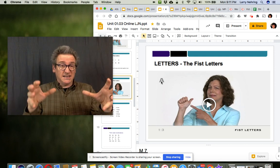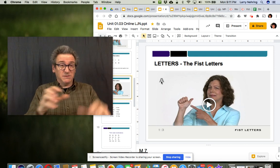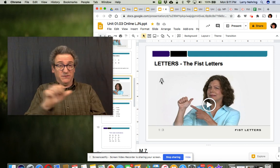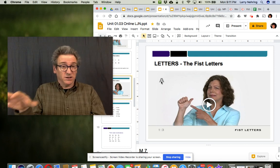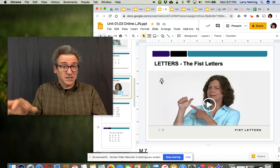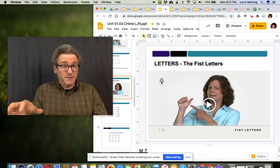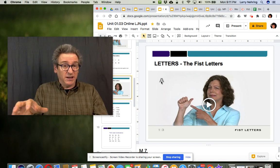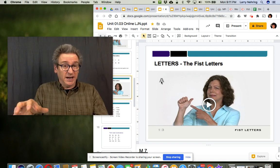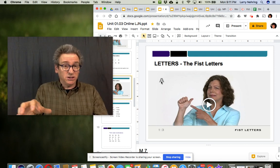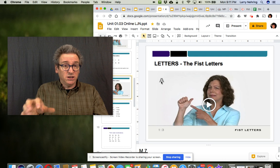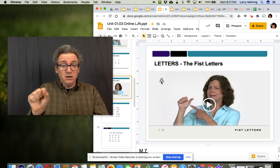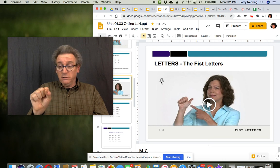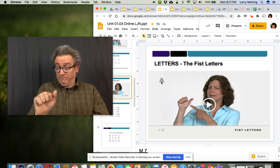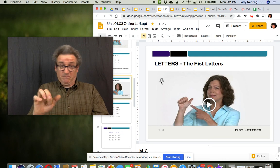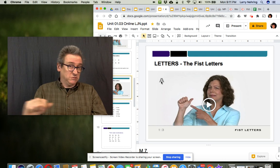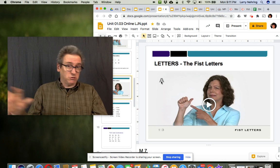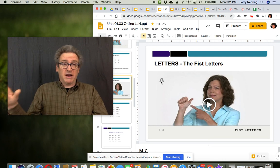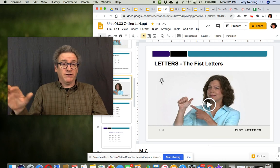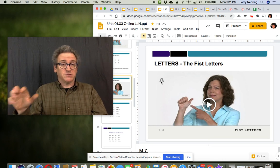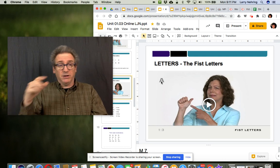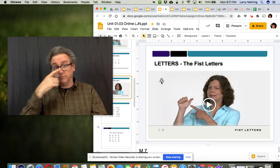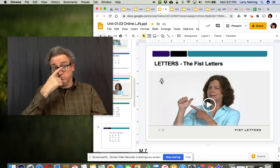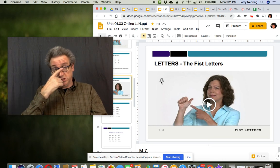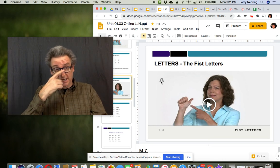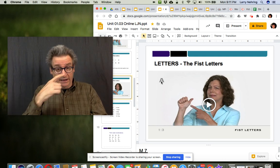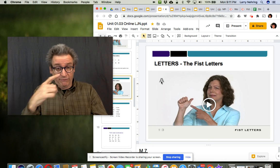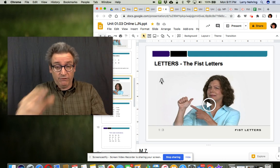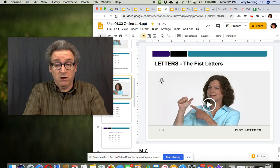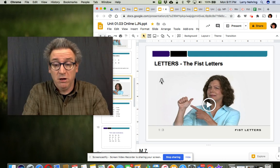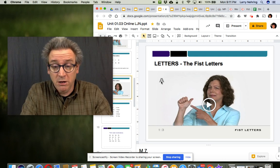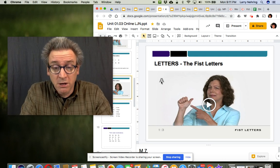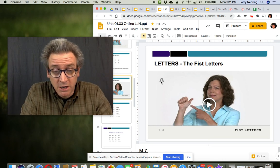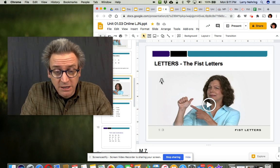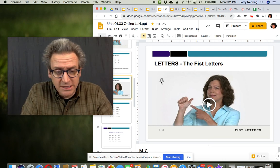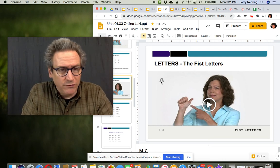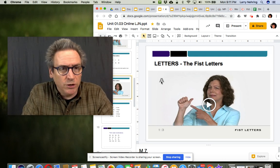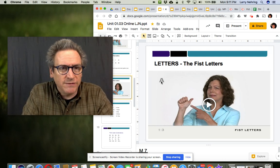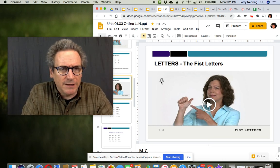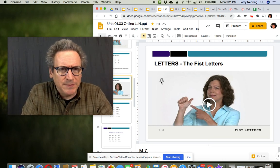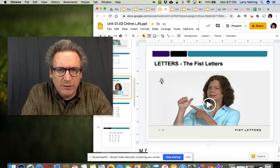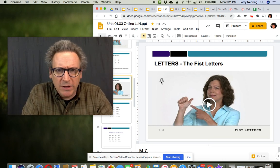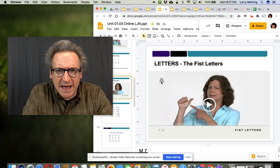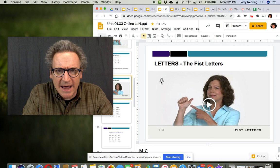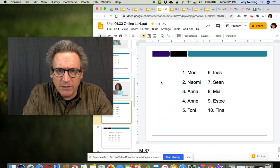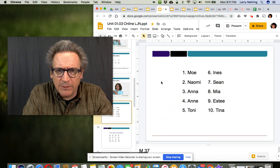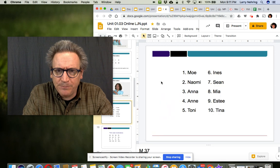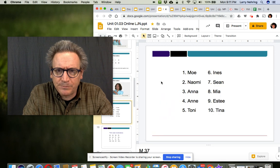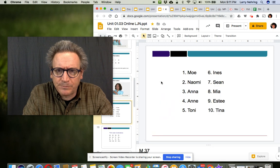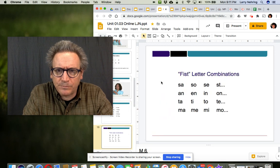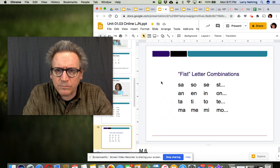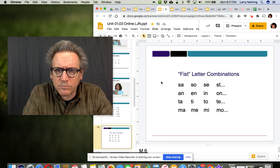your last name is difficult to spell in English, try and fingerspell it. See if you can develop speed with that as